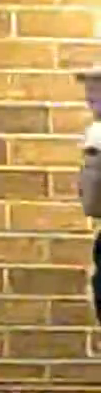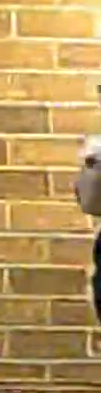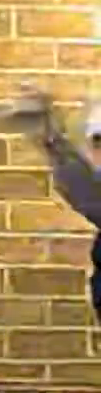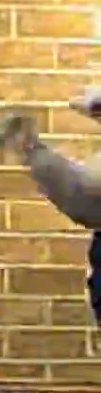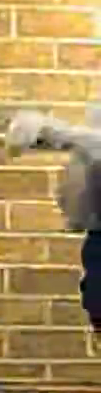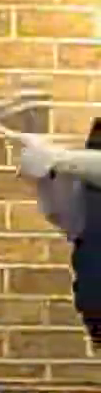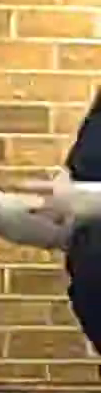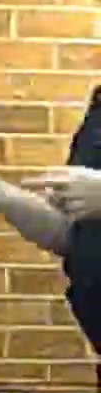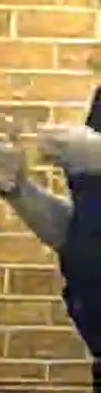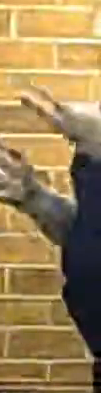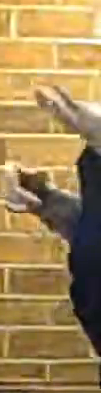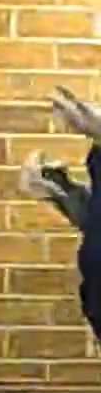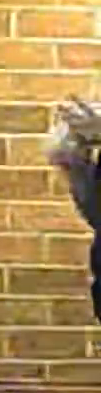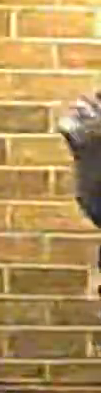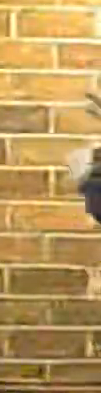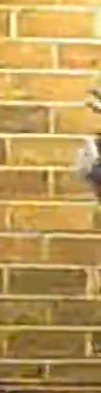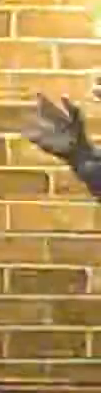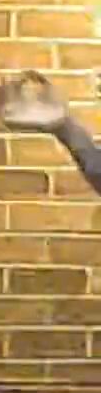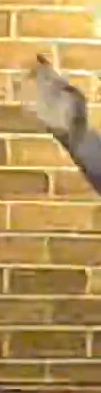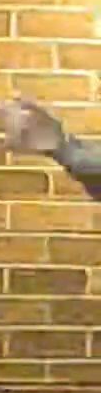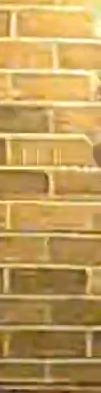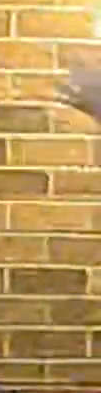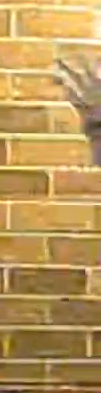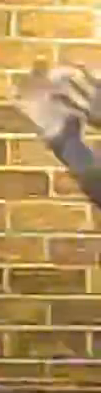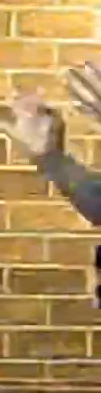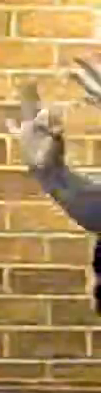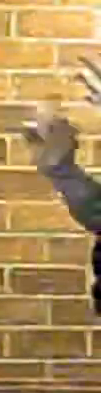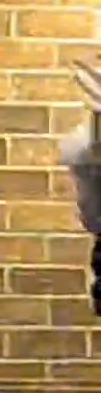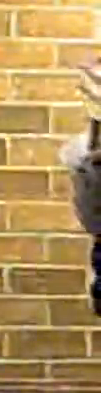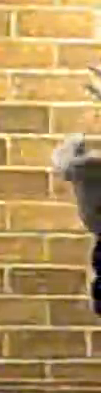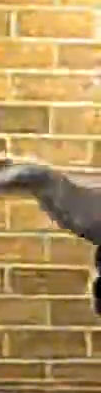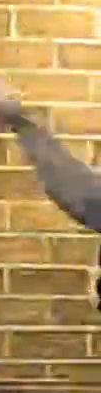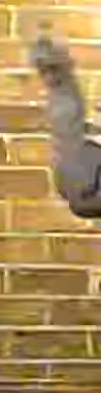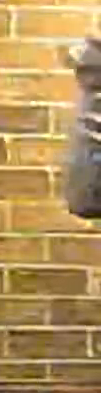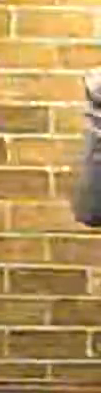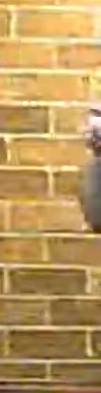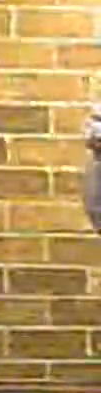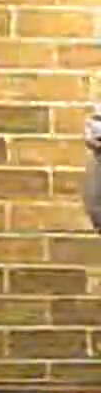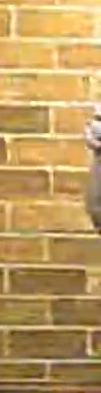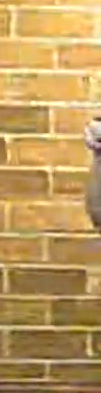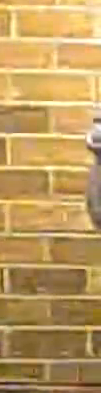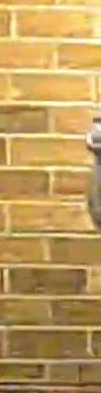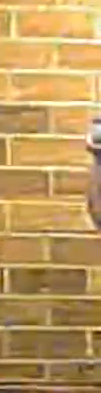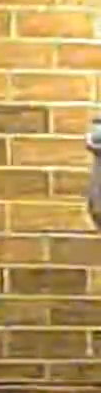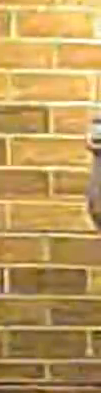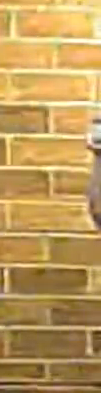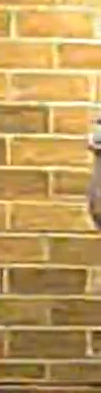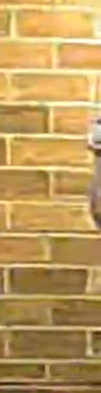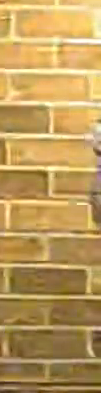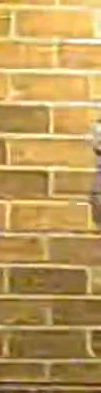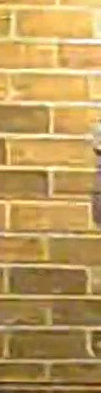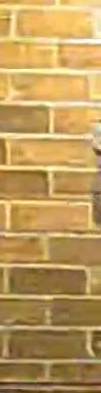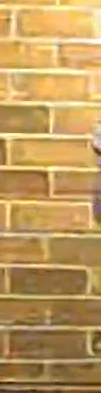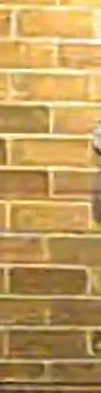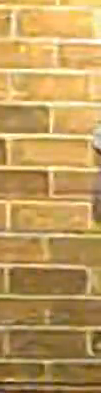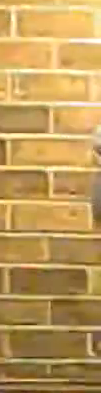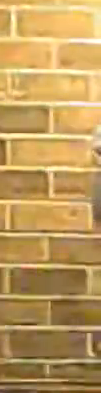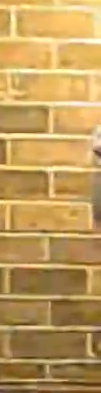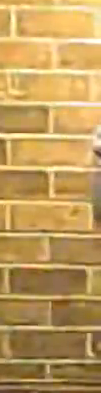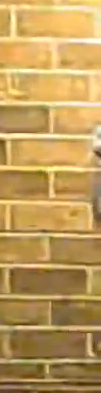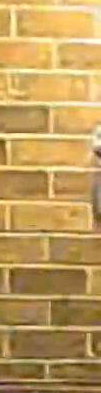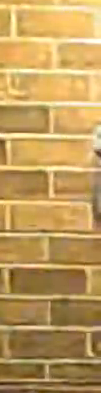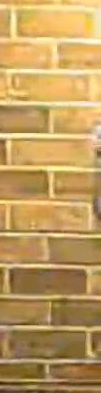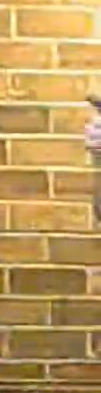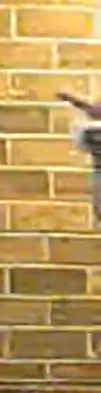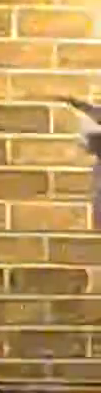reply. But the, in relation to the, I